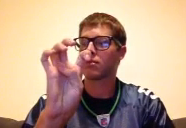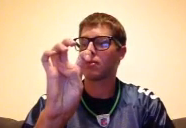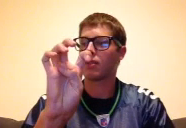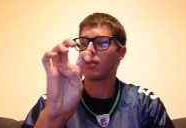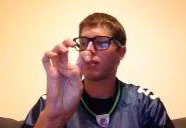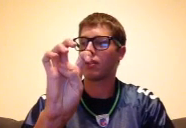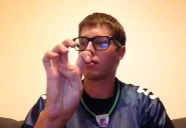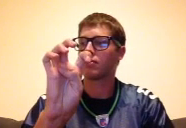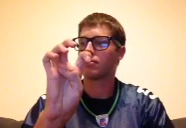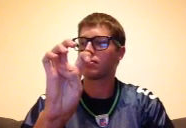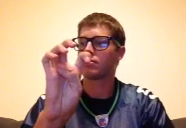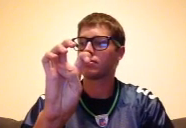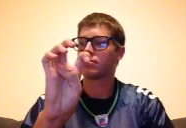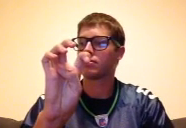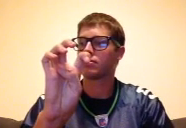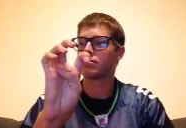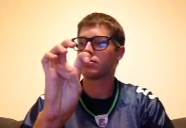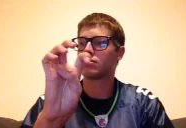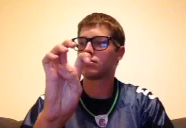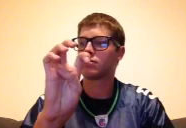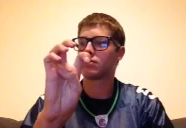Great. Watch.